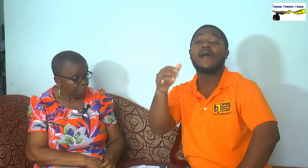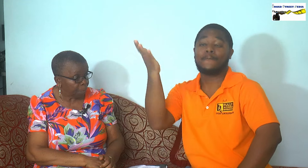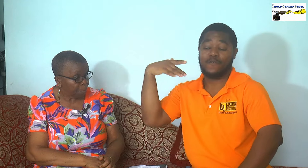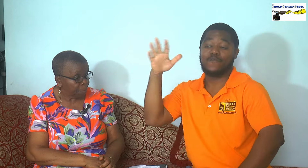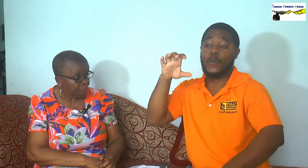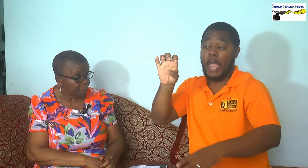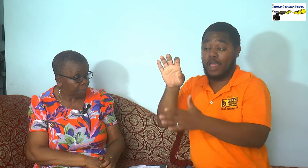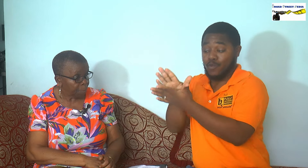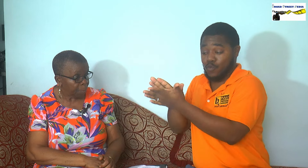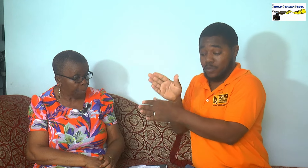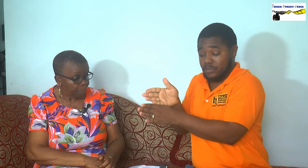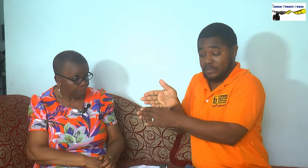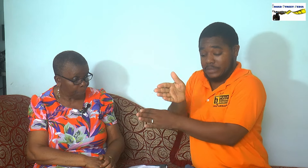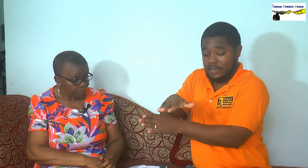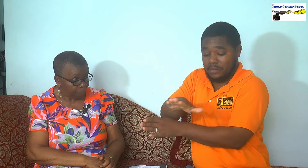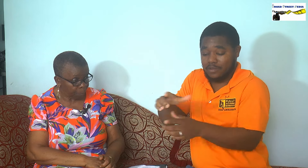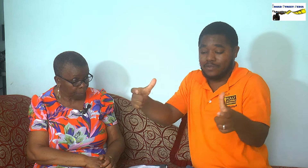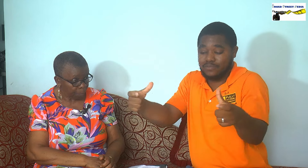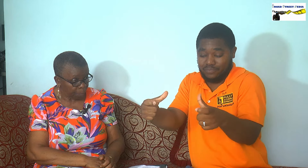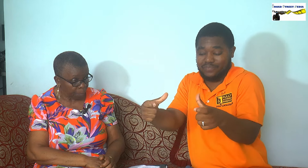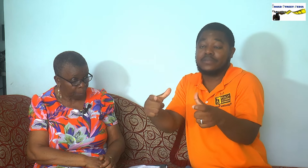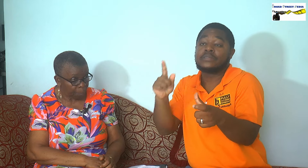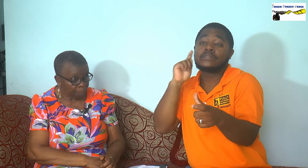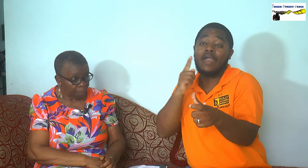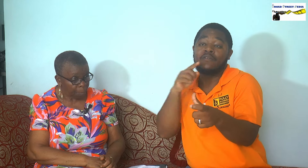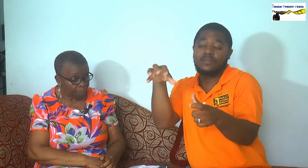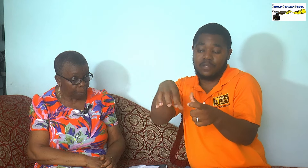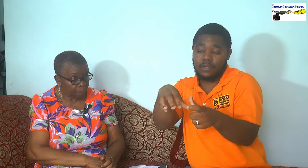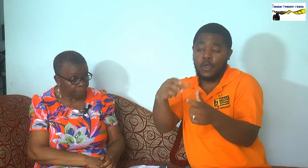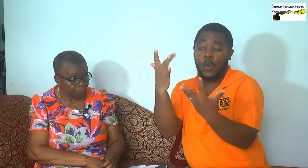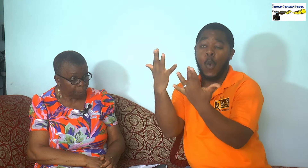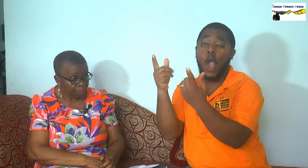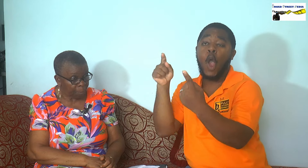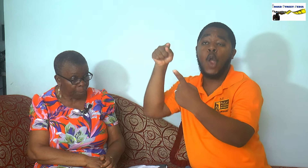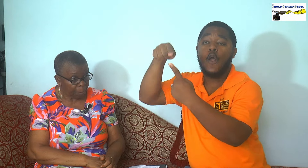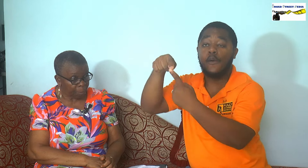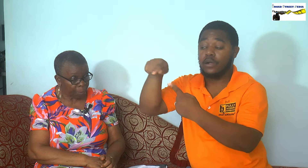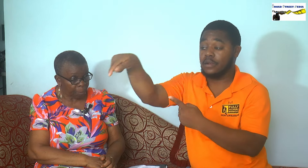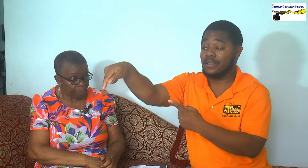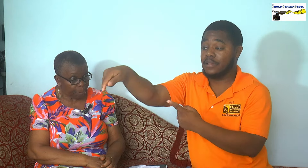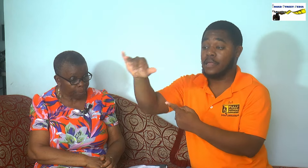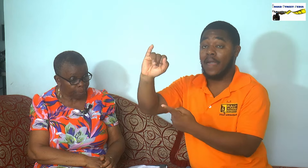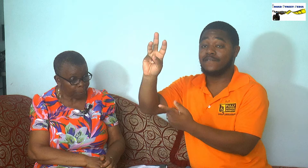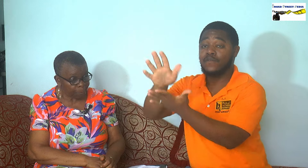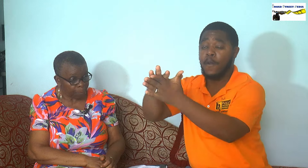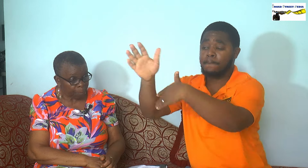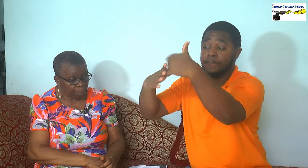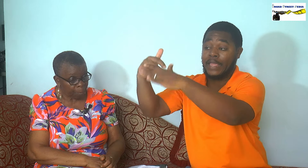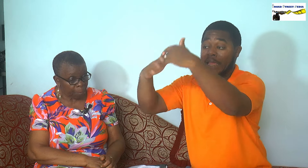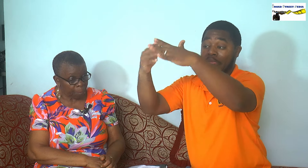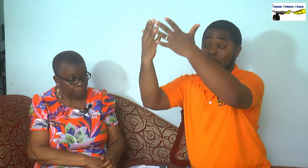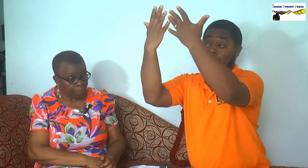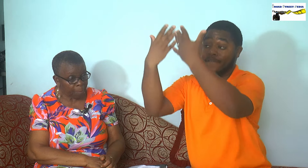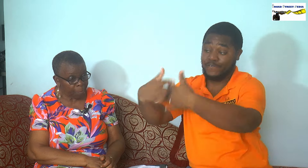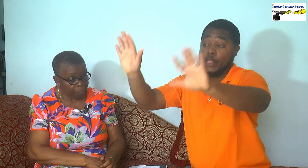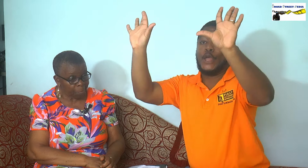Yes, so that's it. Near to Erdiston College, the deaf gathered there until the renovations